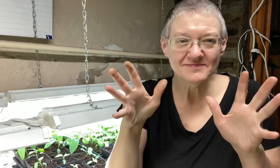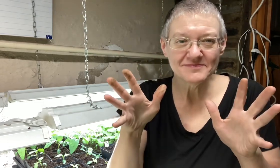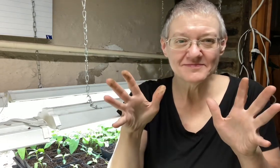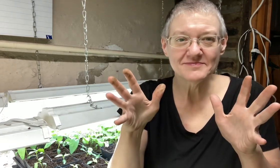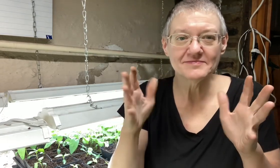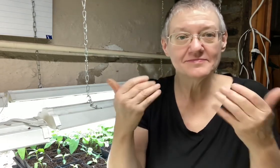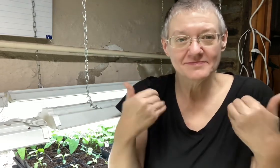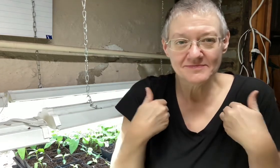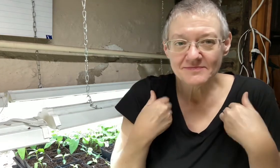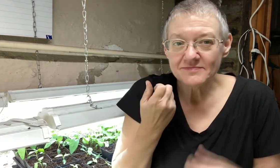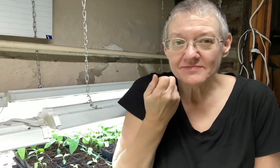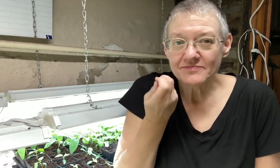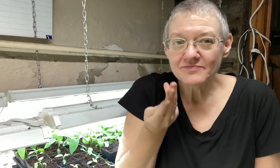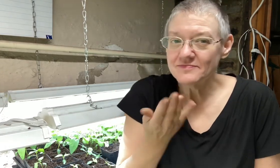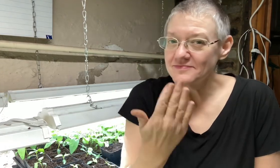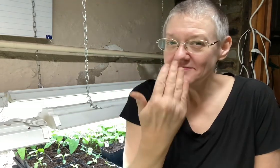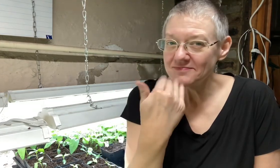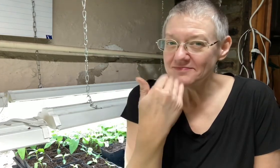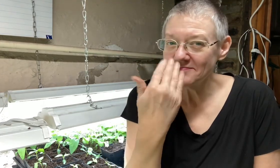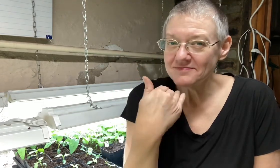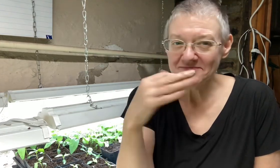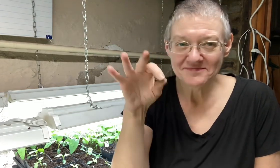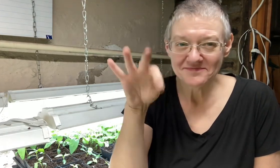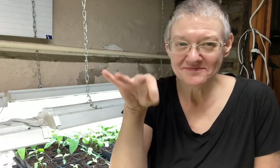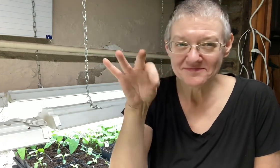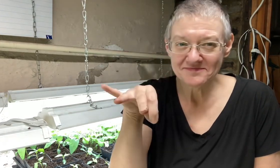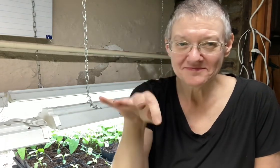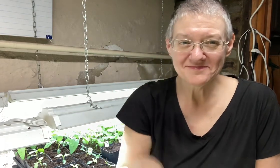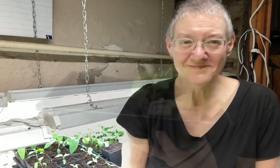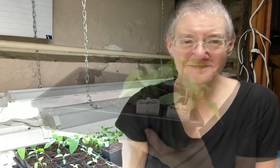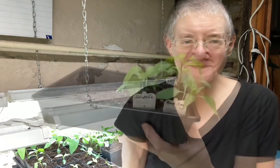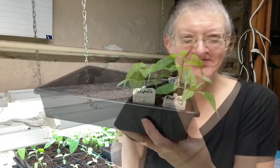Now the sweet peppers are done, and I have a few hot peppers.